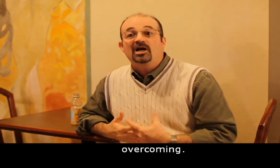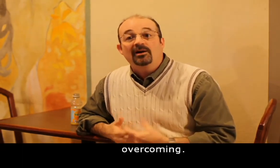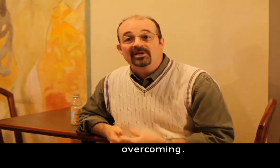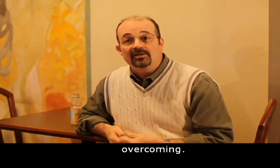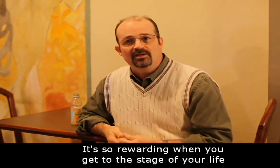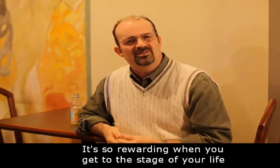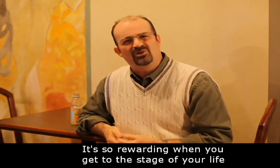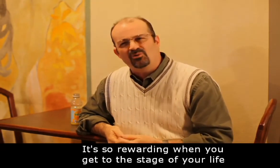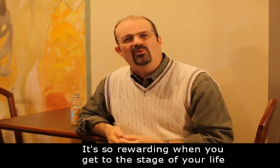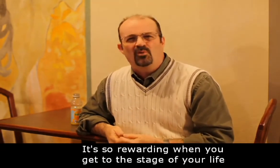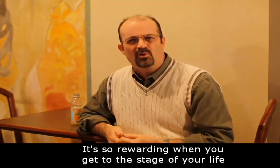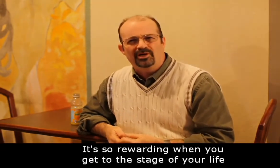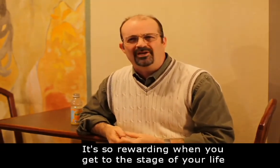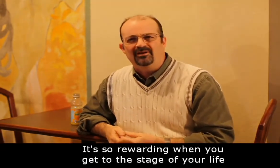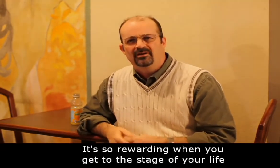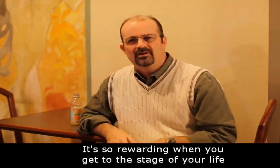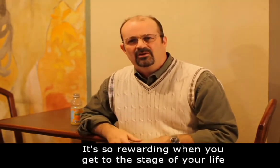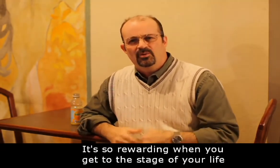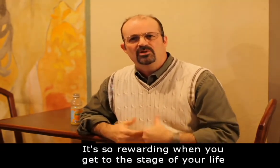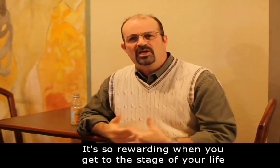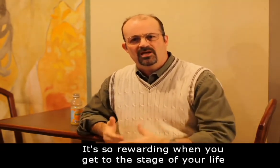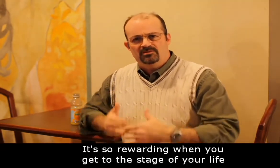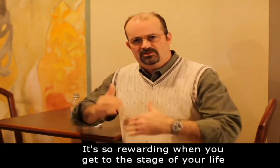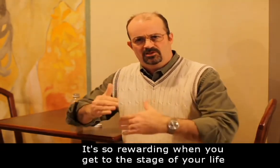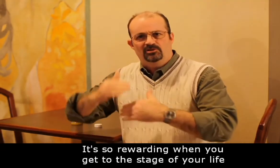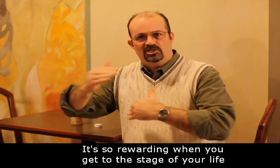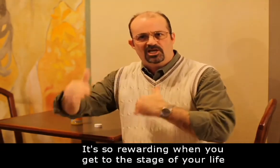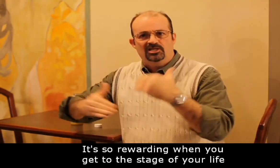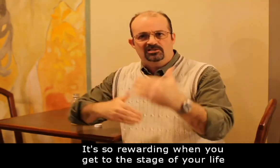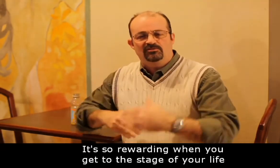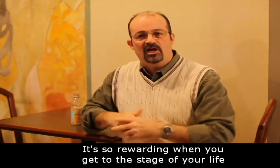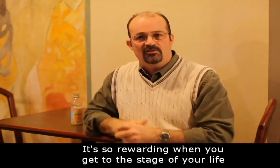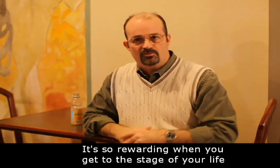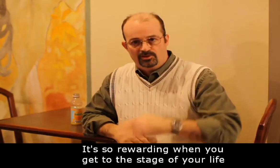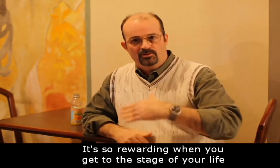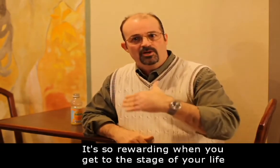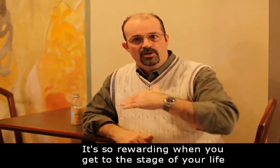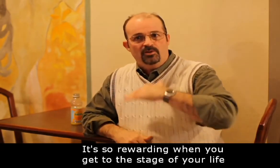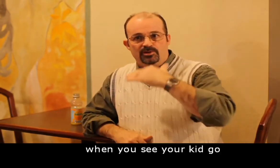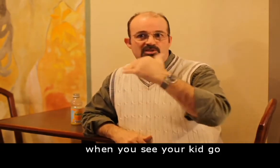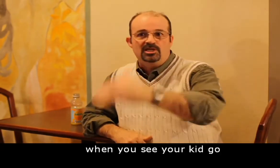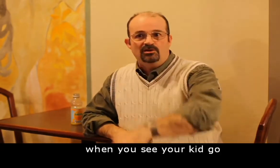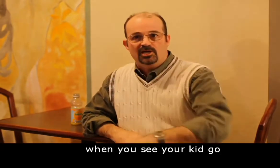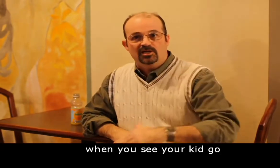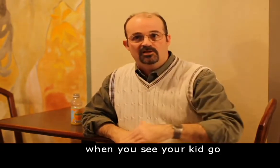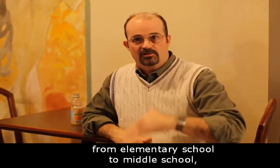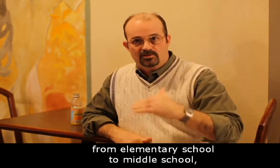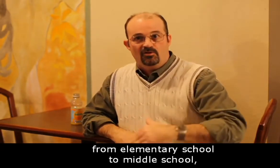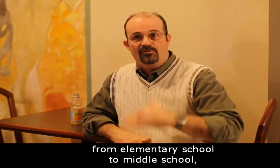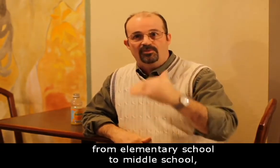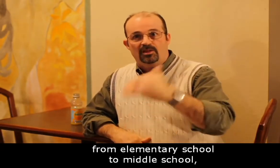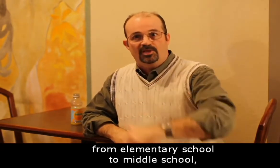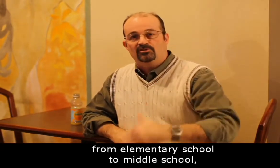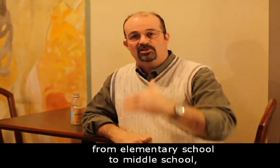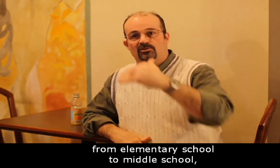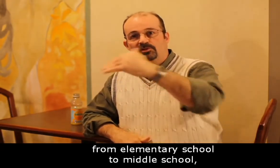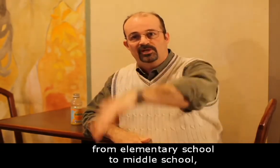overcoming, it's so rewarding when you get to the stages of life where you see your kid go from elementary school to middle